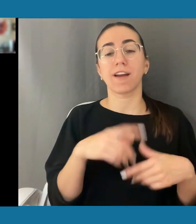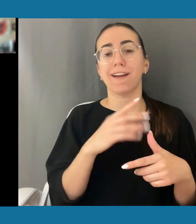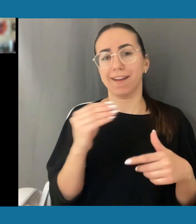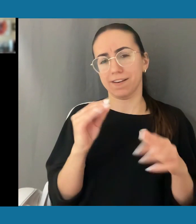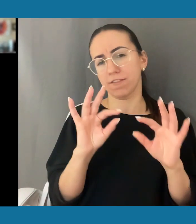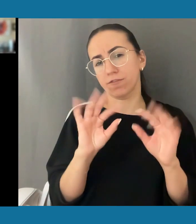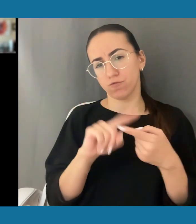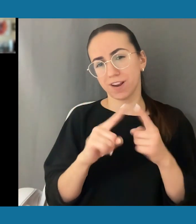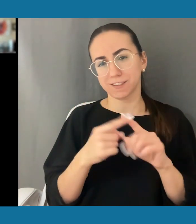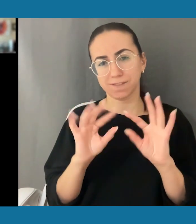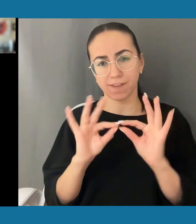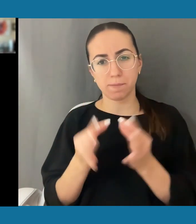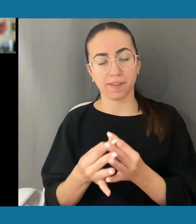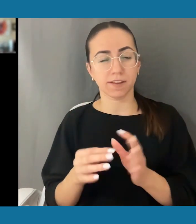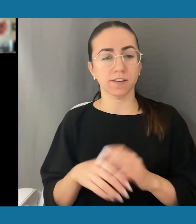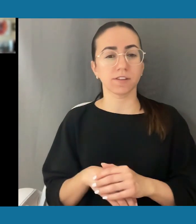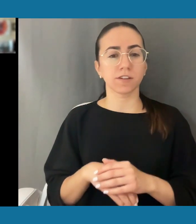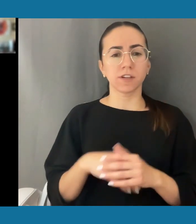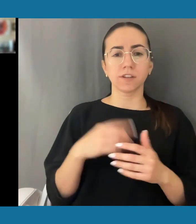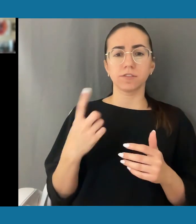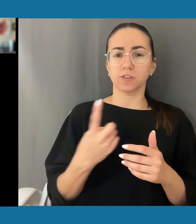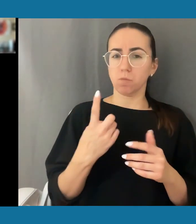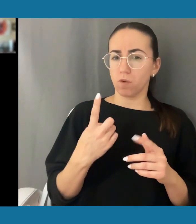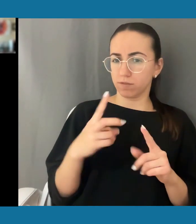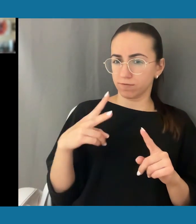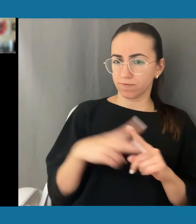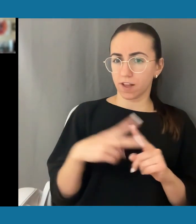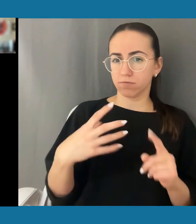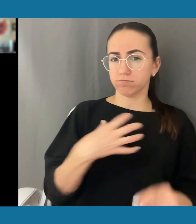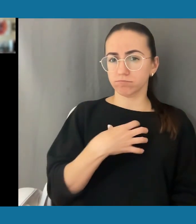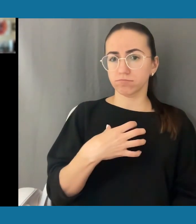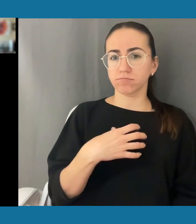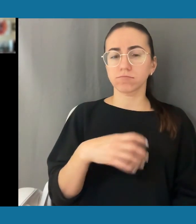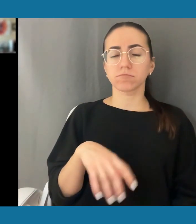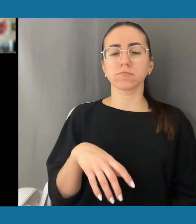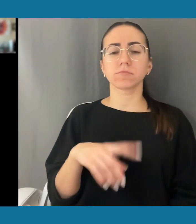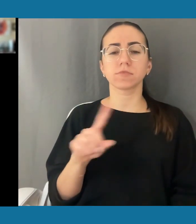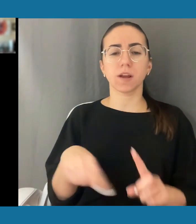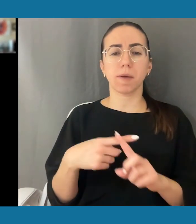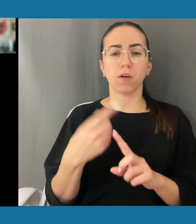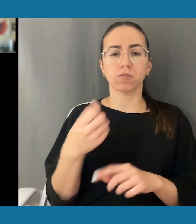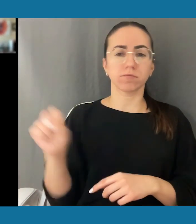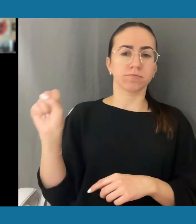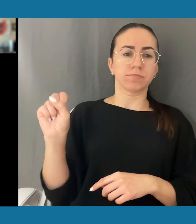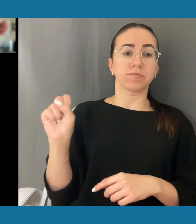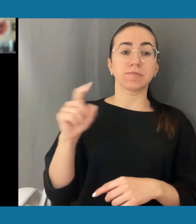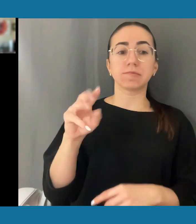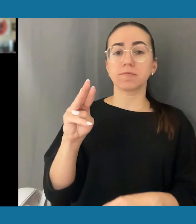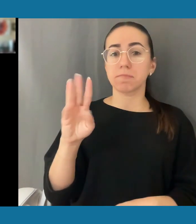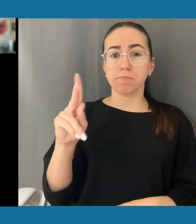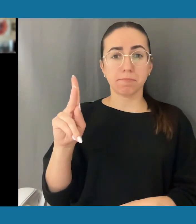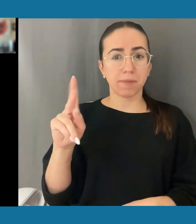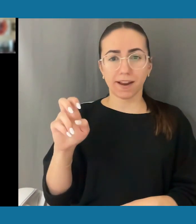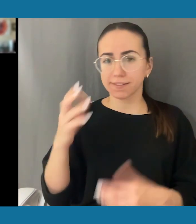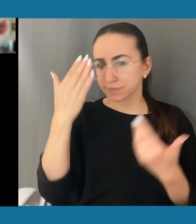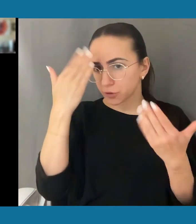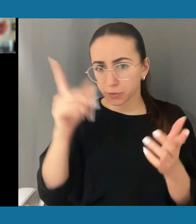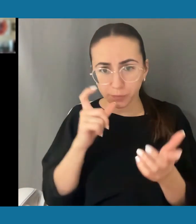had filed a petition for guardianship. Mike himself doesn't know who or why,